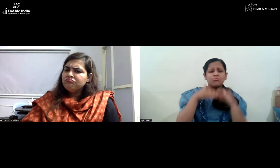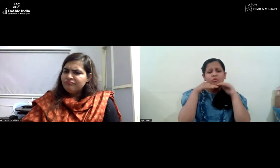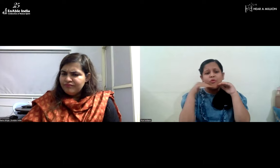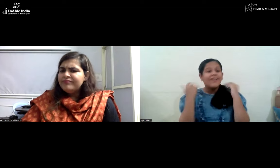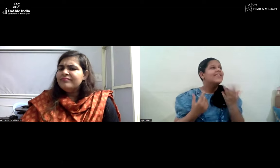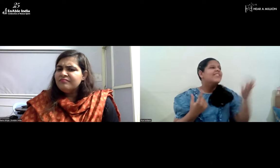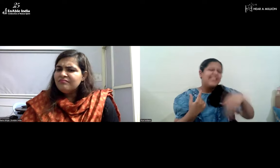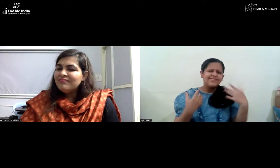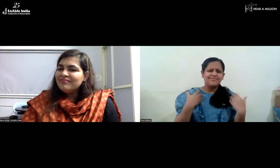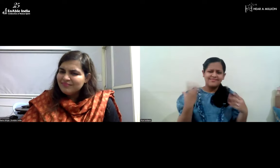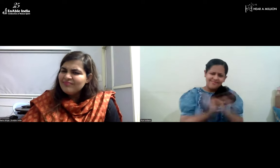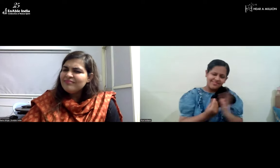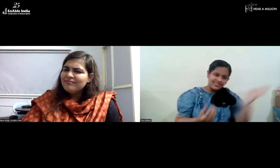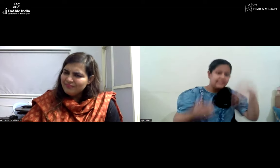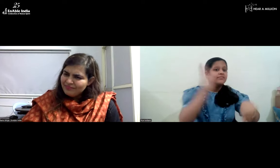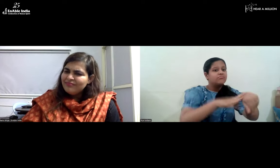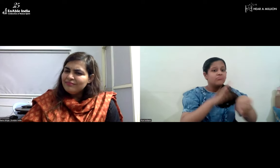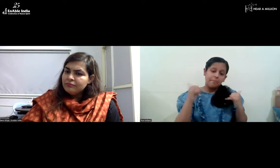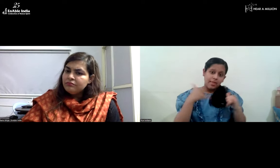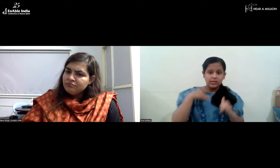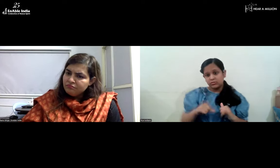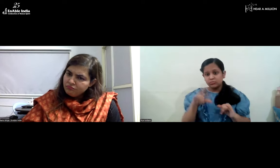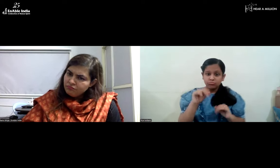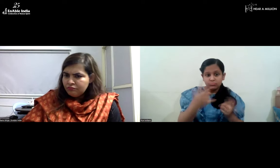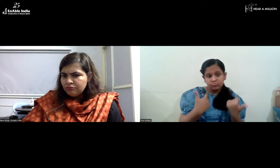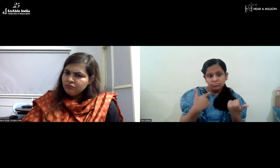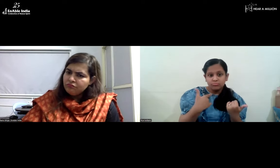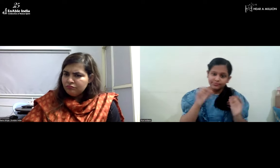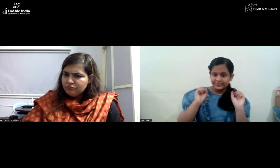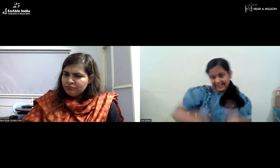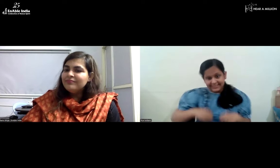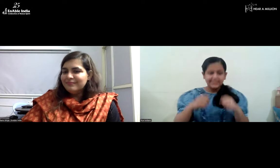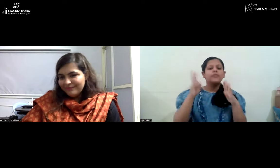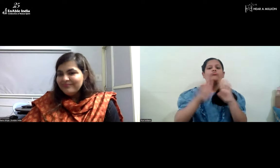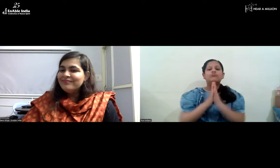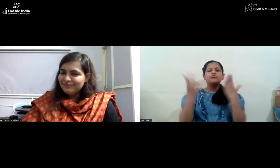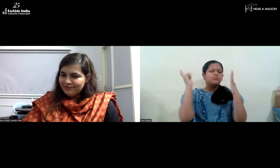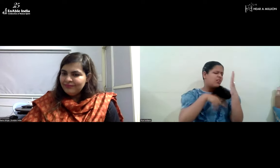can see like deaf people are so creative. And on this Children's Day, I hope you all are ready.